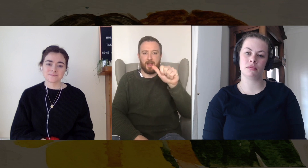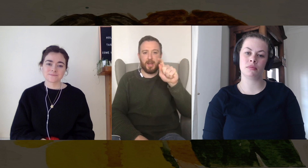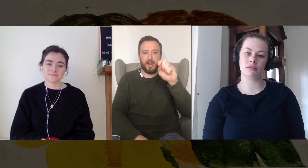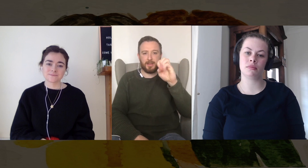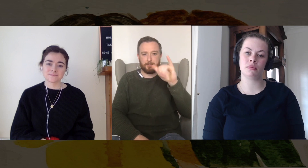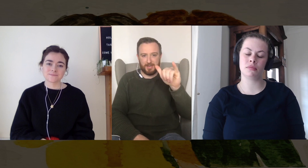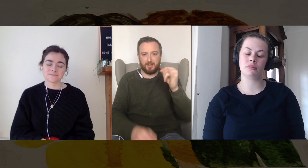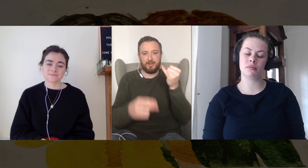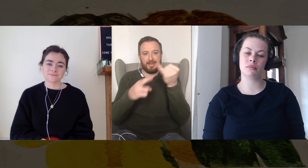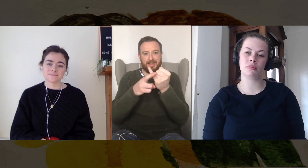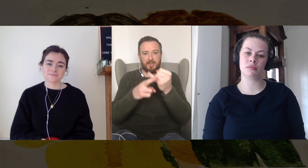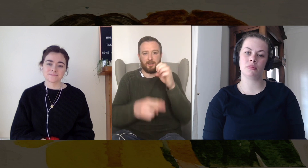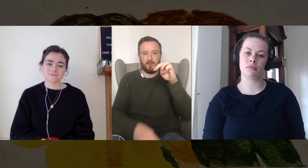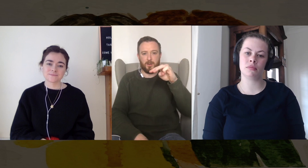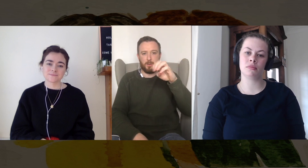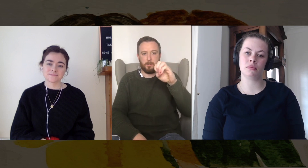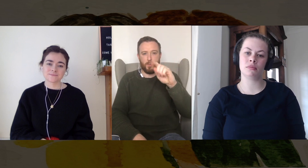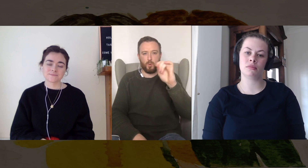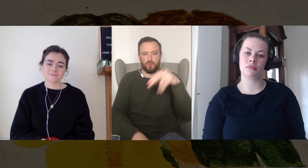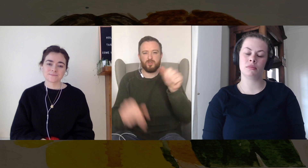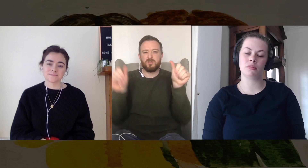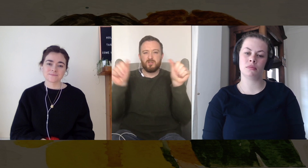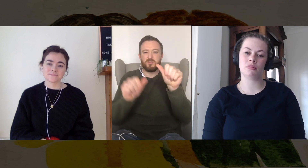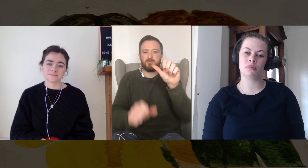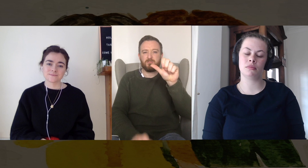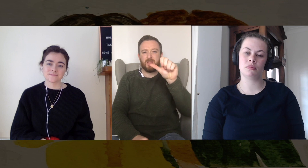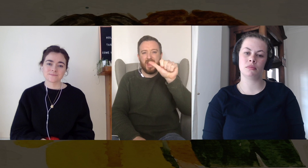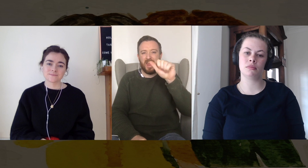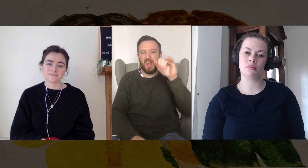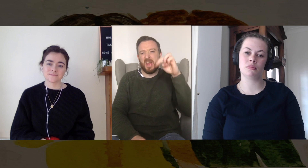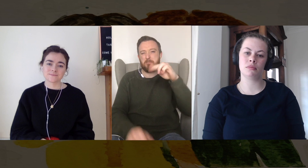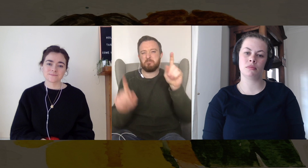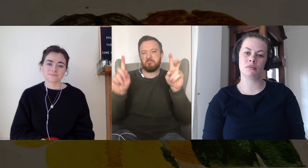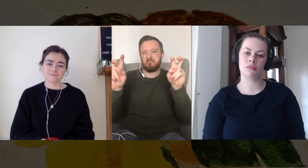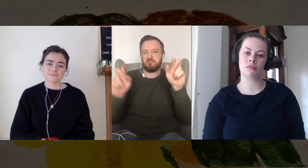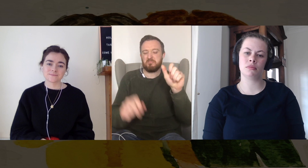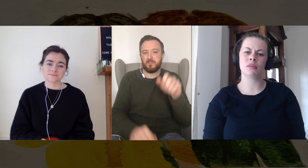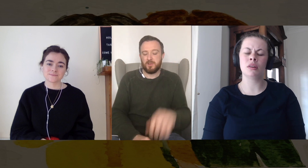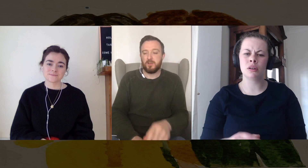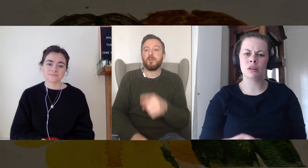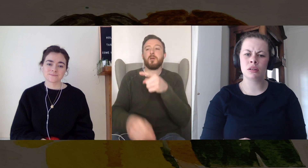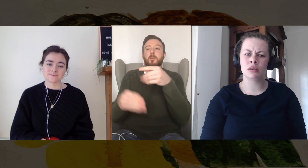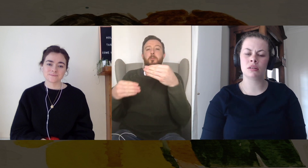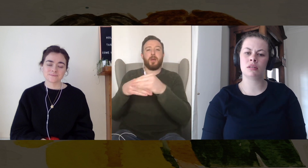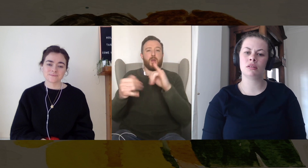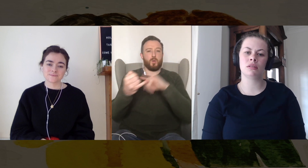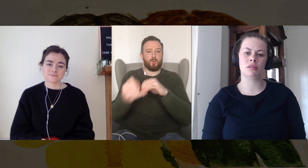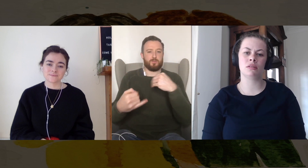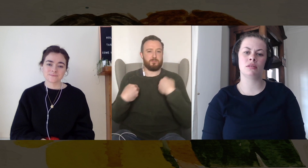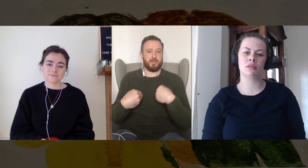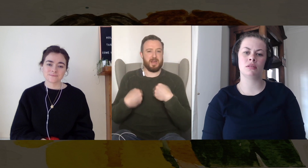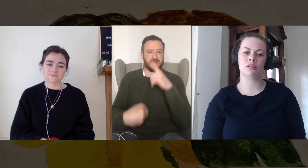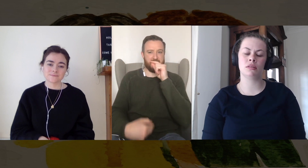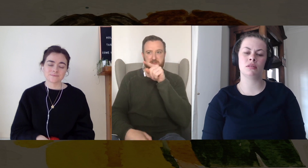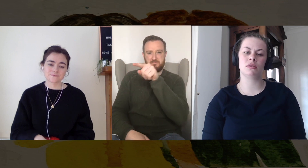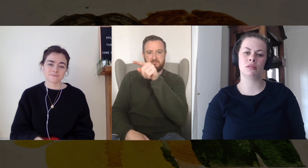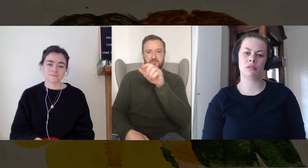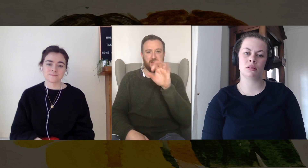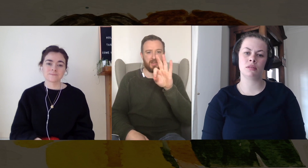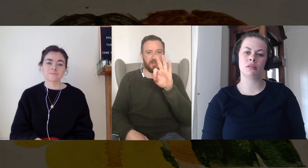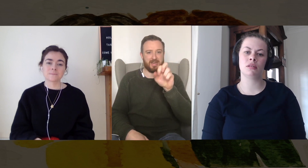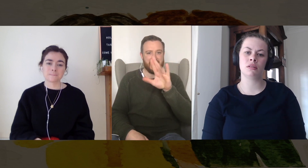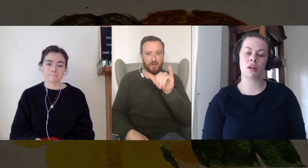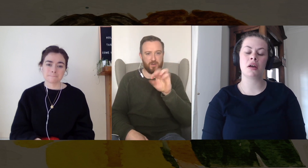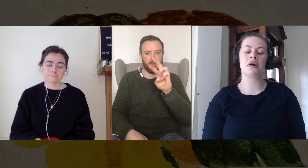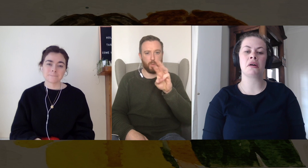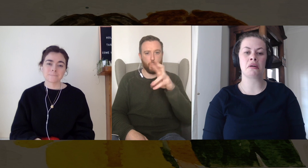That's becoming quite well known in the world now, so it would be slightly different than what people would consider conventional physiotherapy. What is it? Anatomy Motion